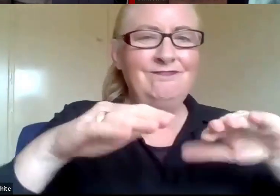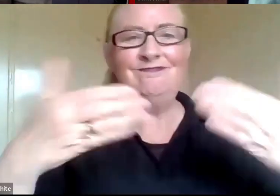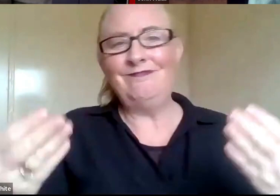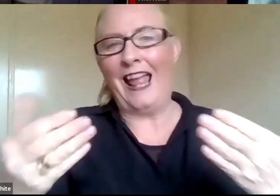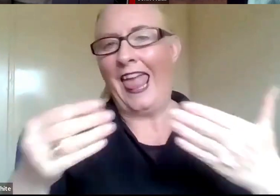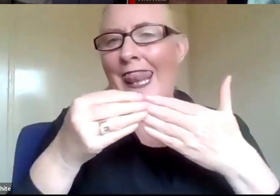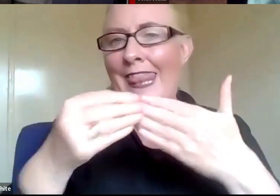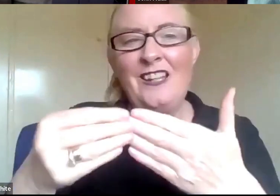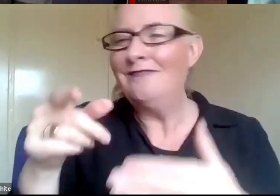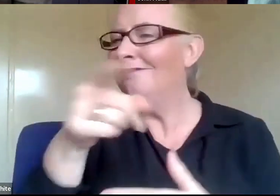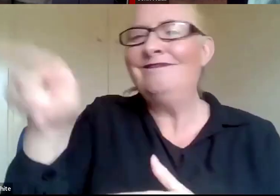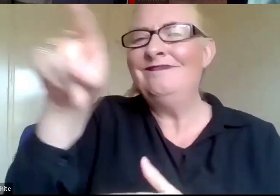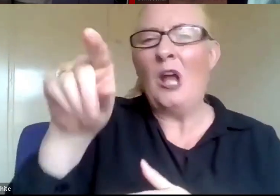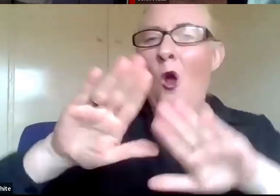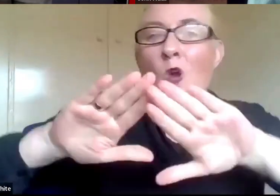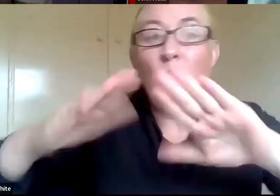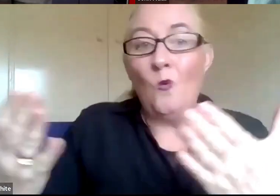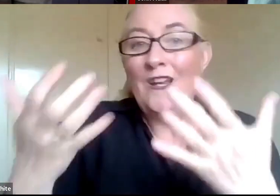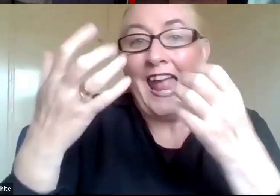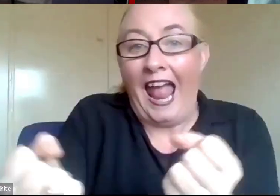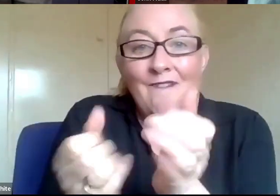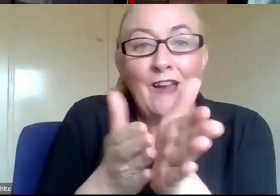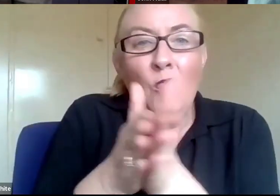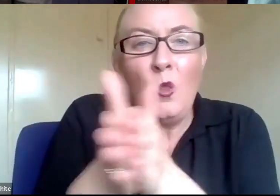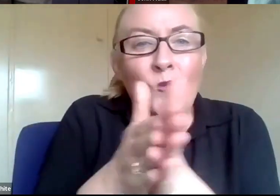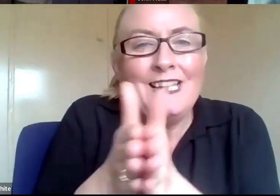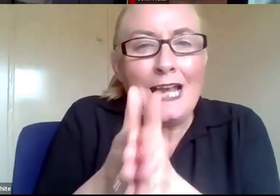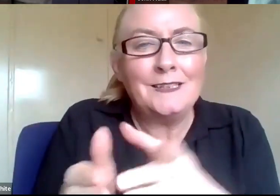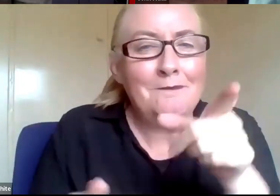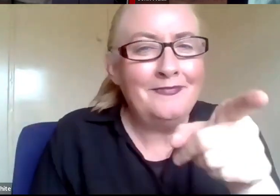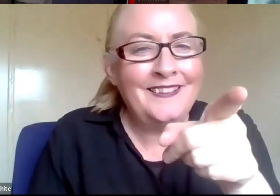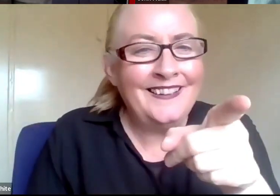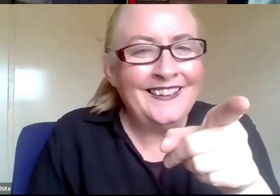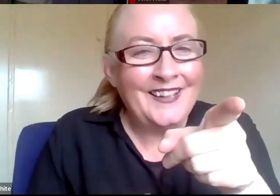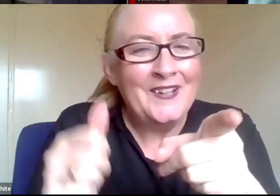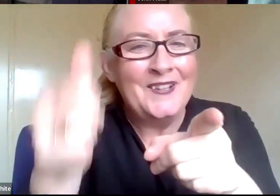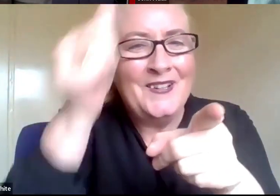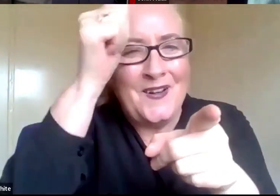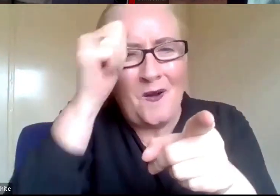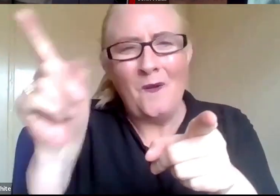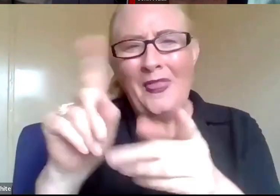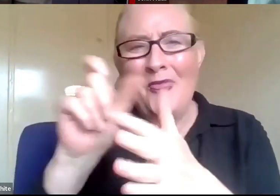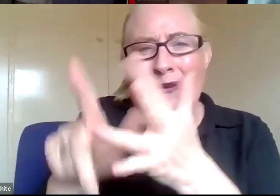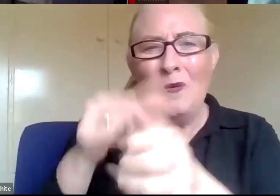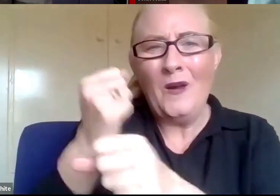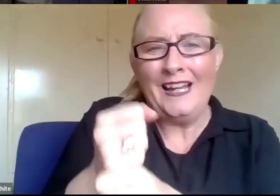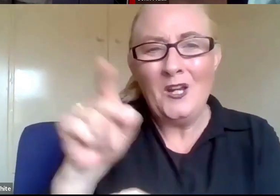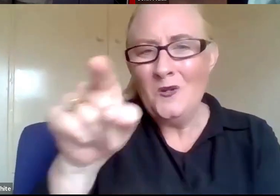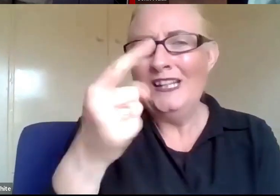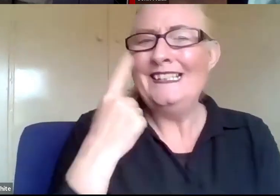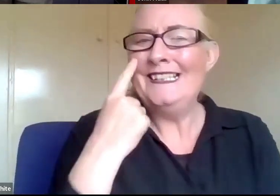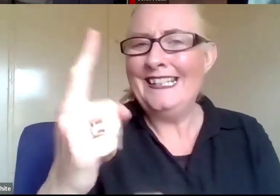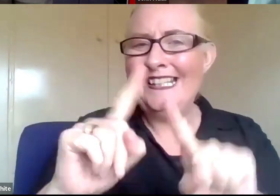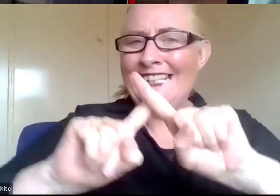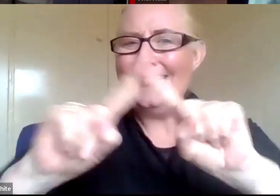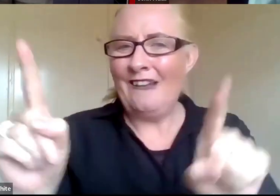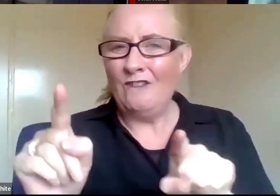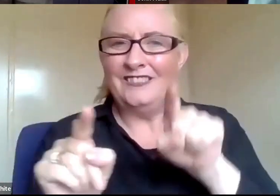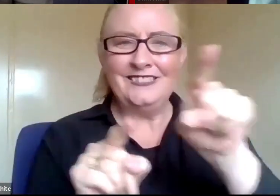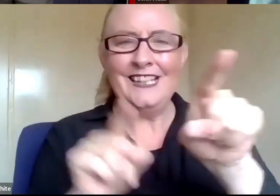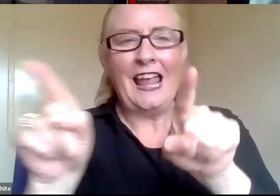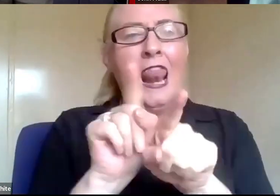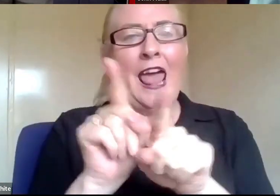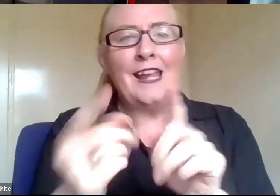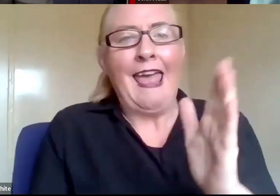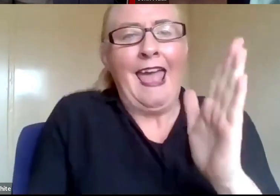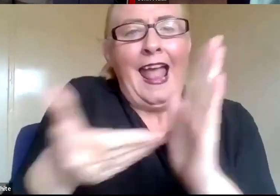difference. Then comes the quality of integrity, which is vital